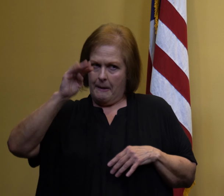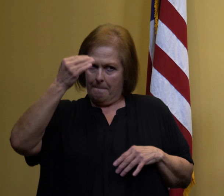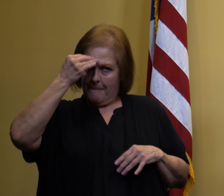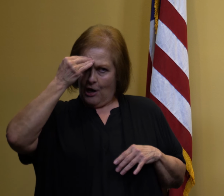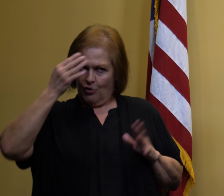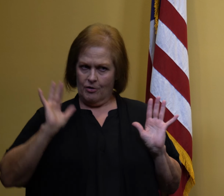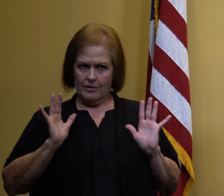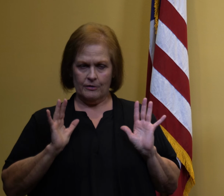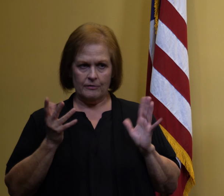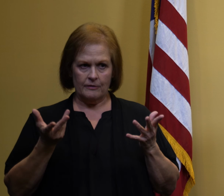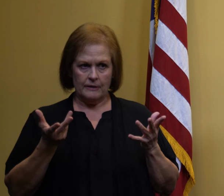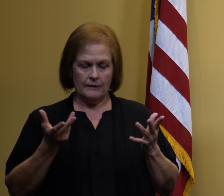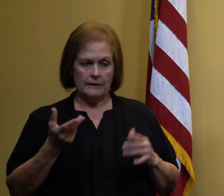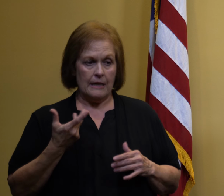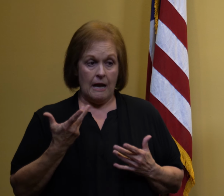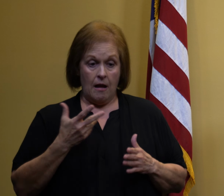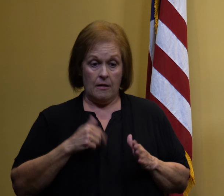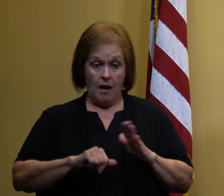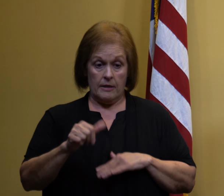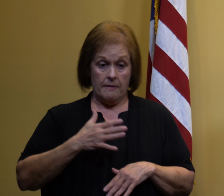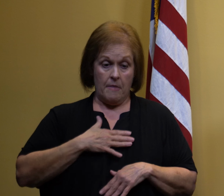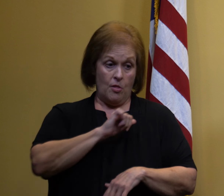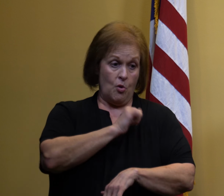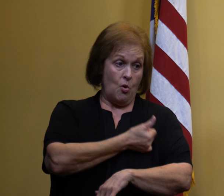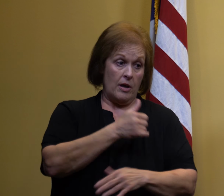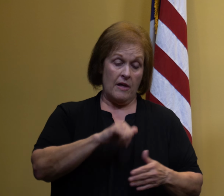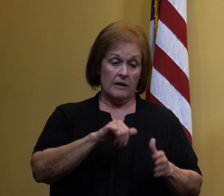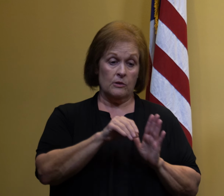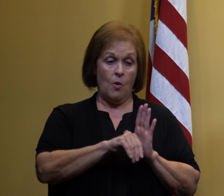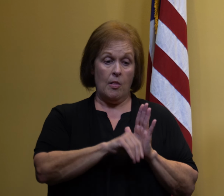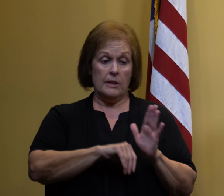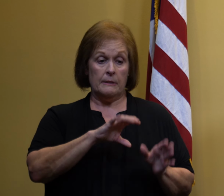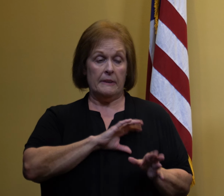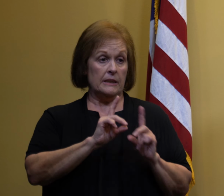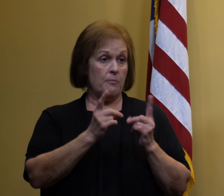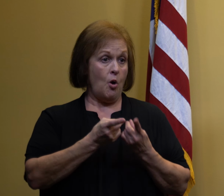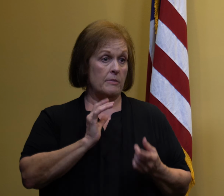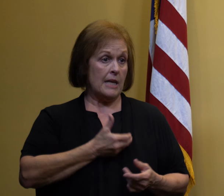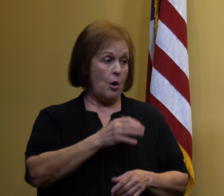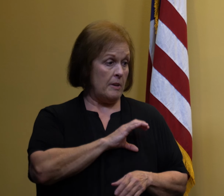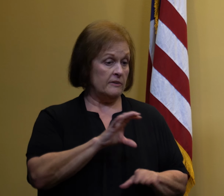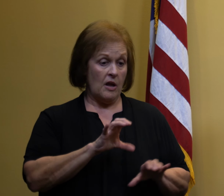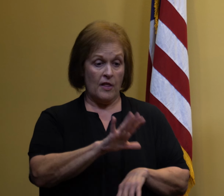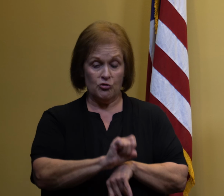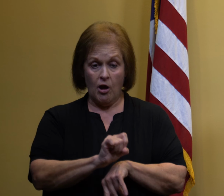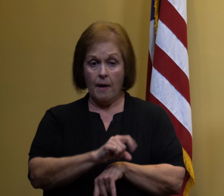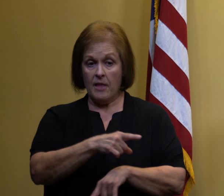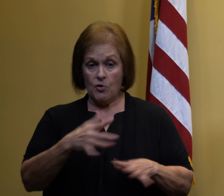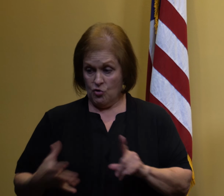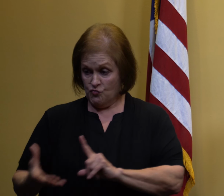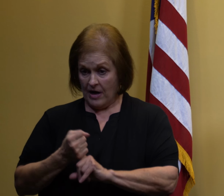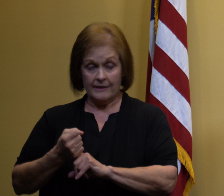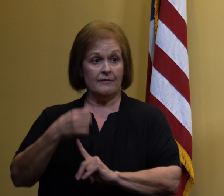of New Orleans. And under my authority is the New Orleans Police Department. Our officers have done their job, they're arrested, they're